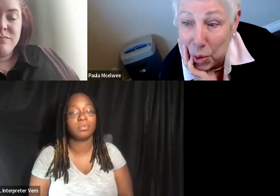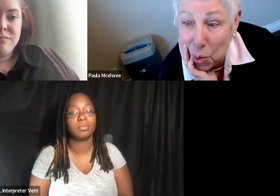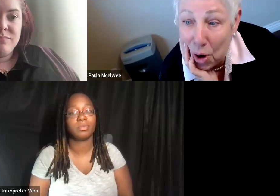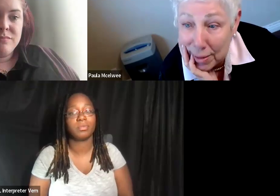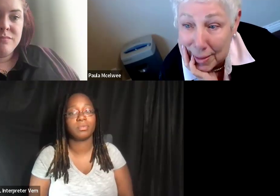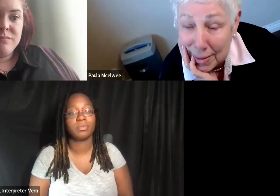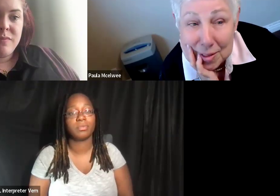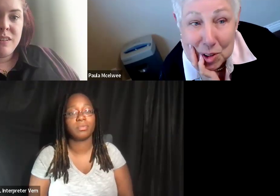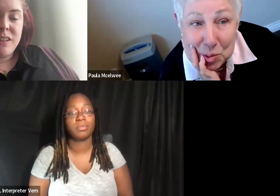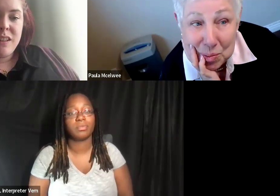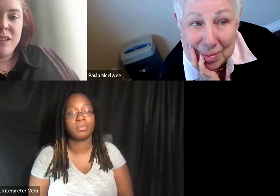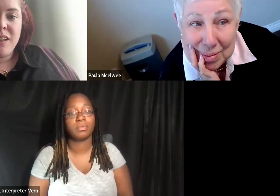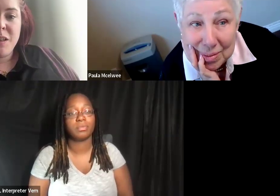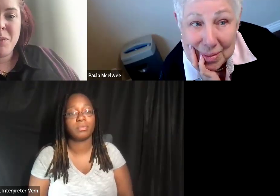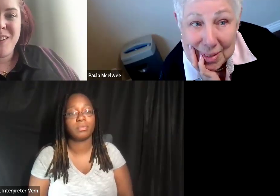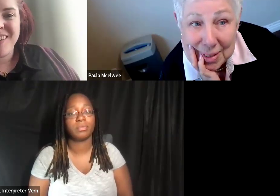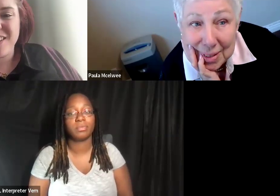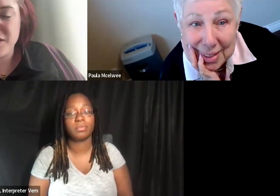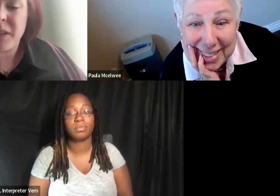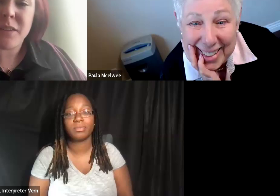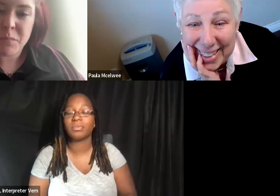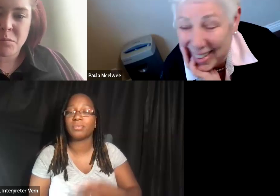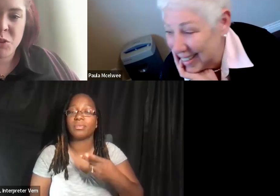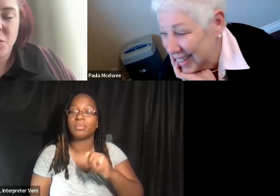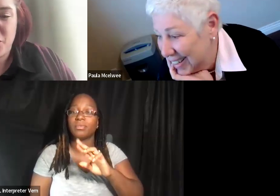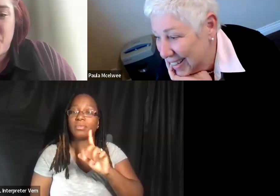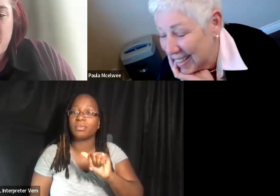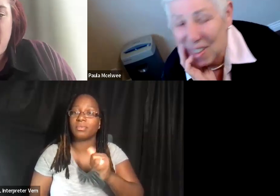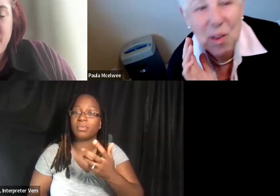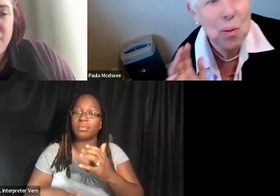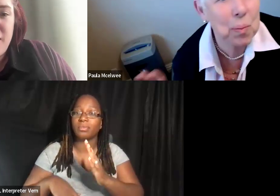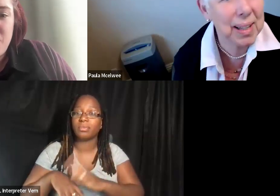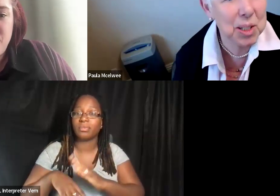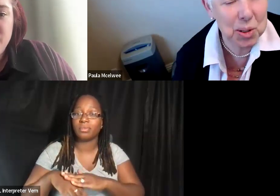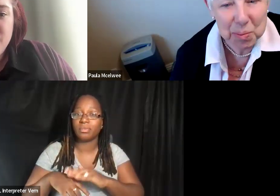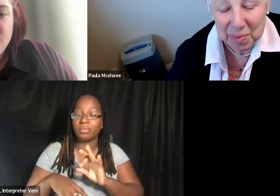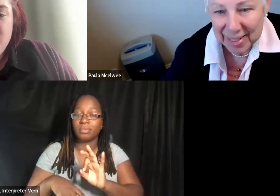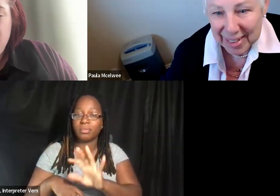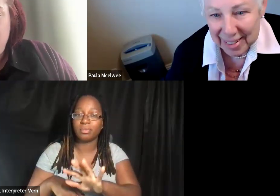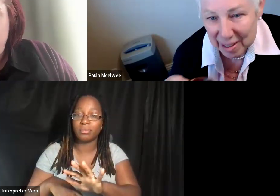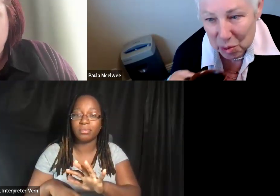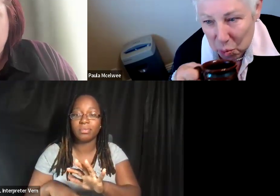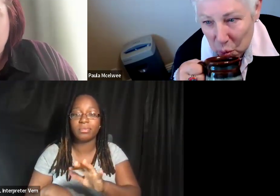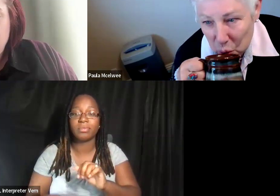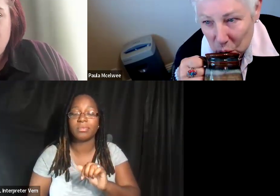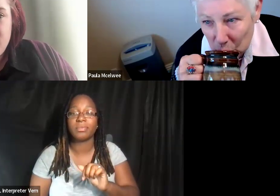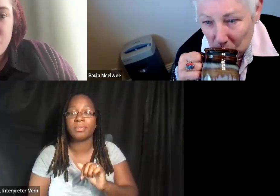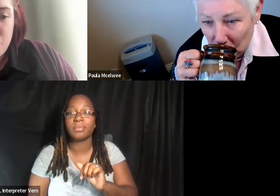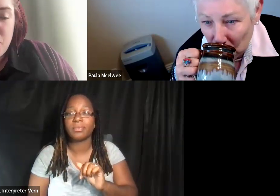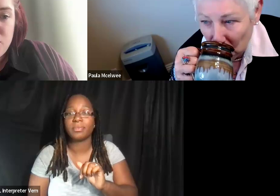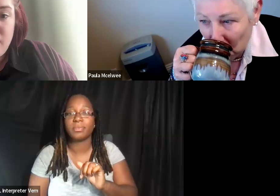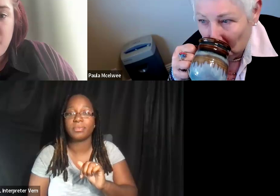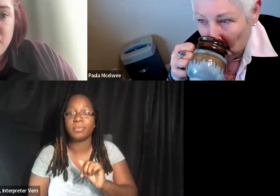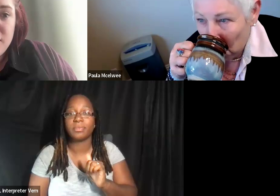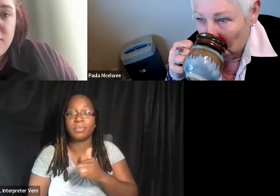Boards going wrong. Hey, Paula, I just want to do a quick plug. Please do. Just as